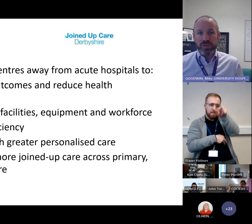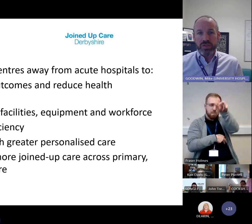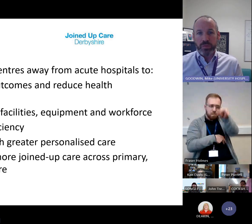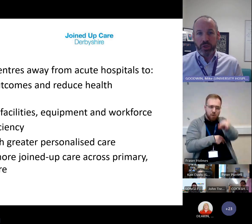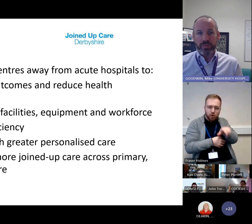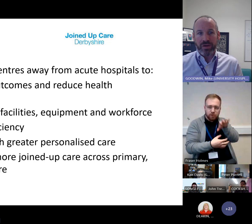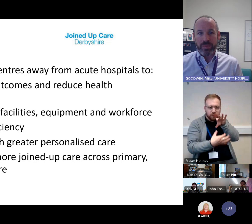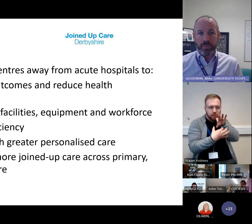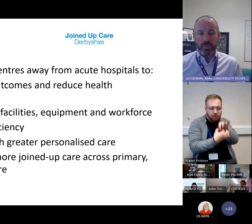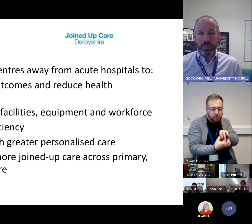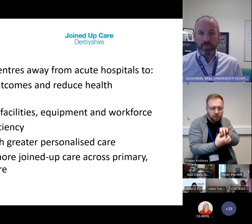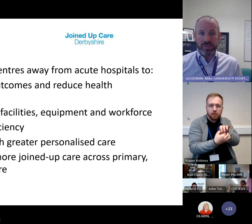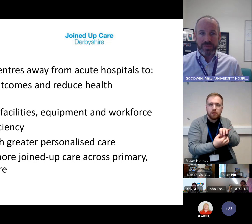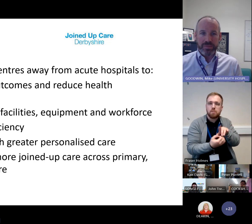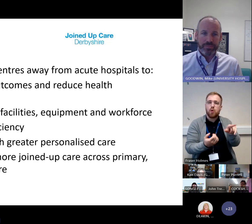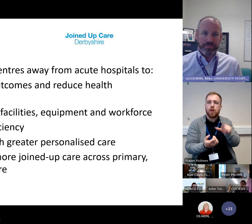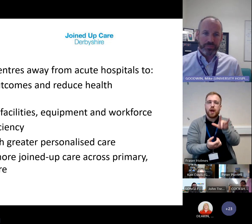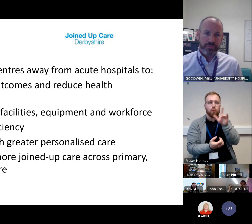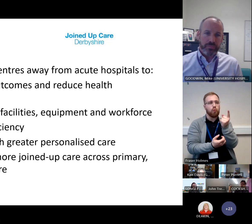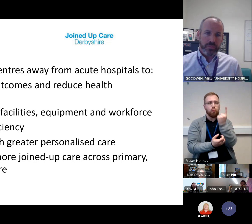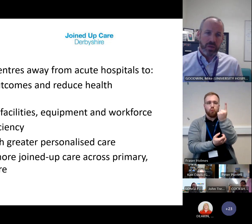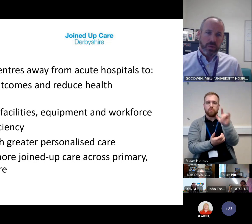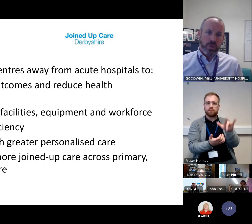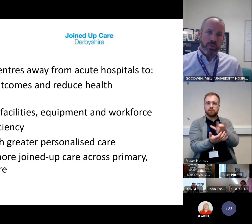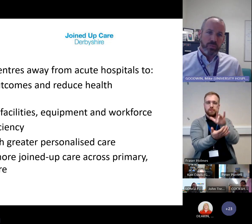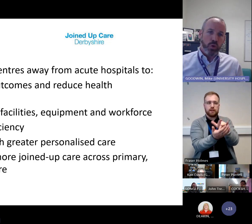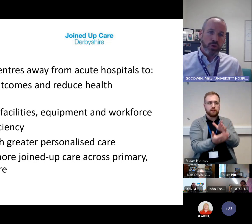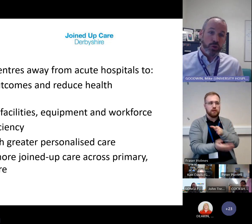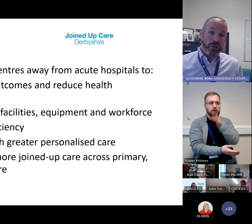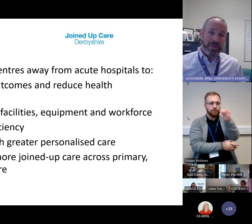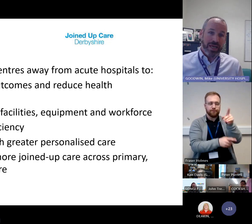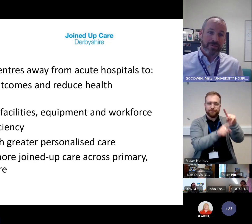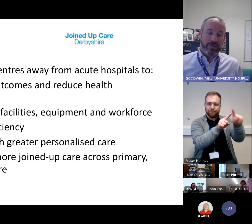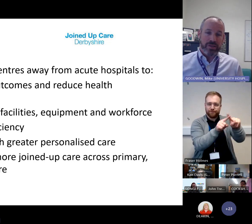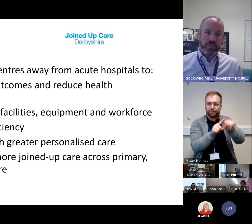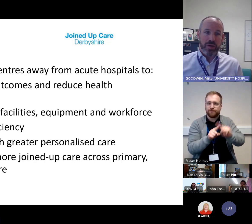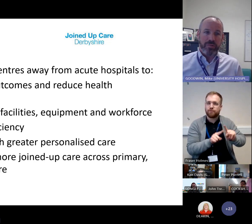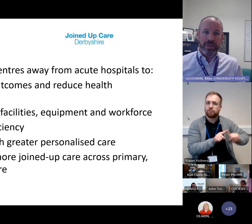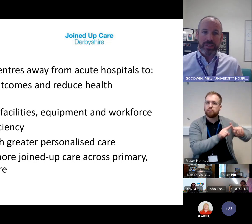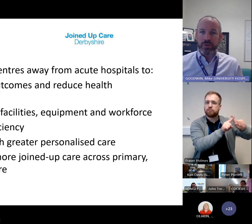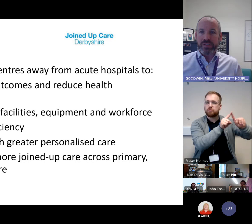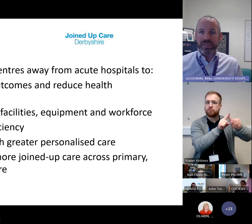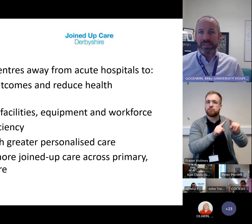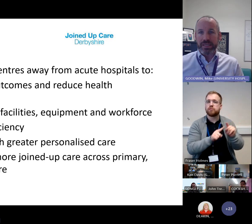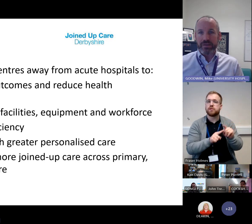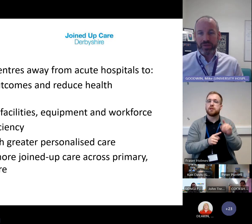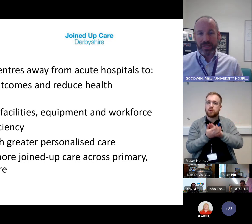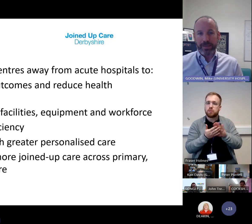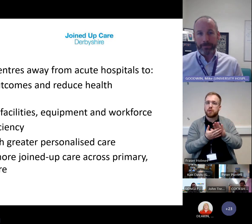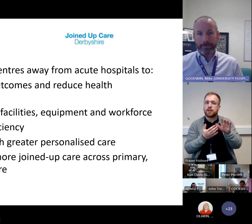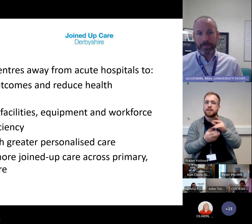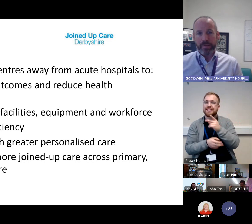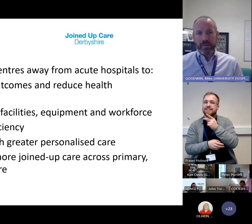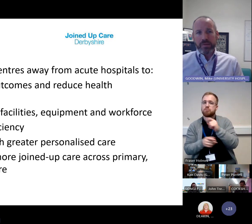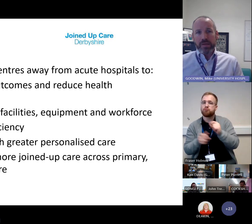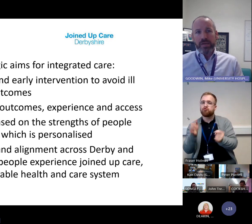more one-stop shop type of appointments, with more joined up care across primary, community and secondary